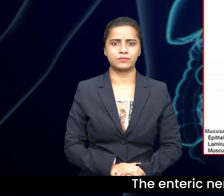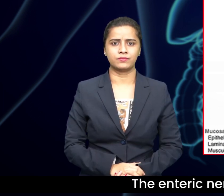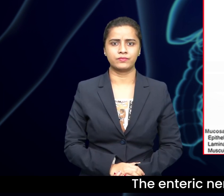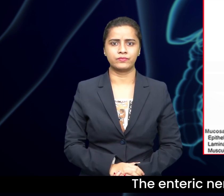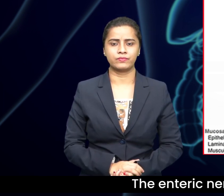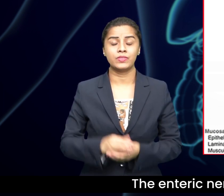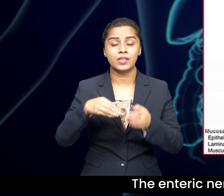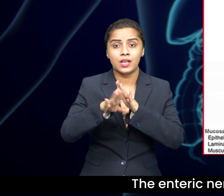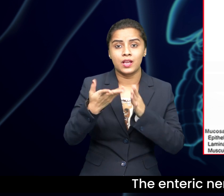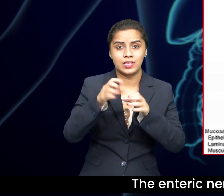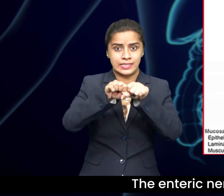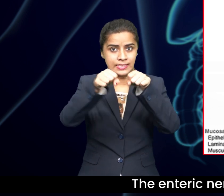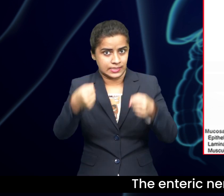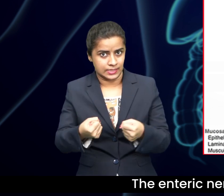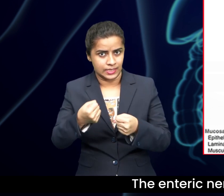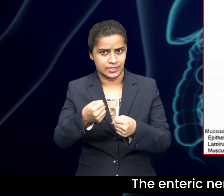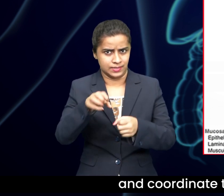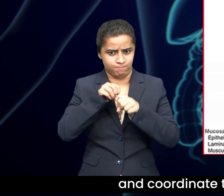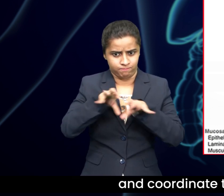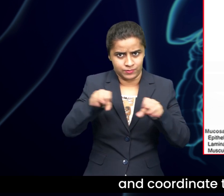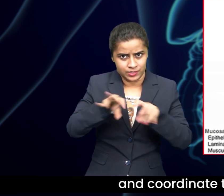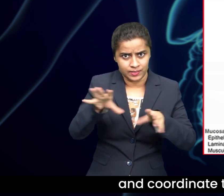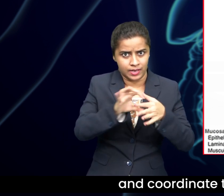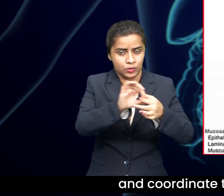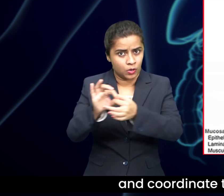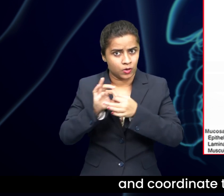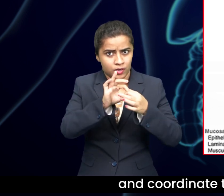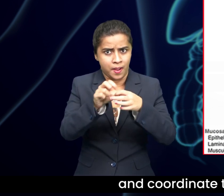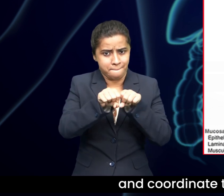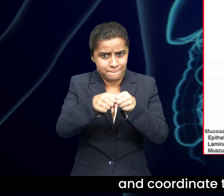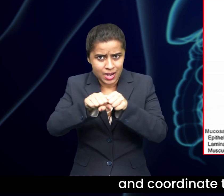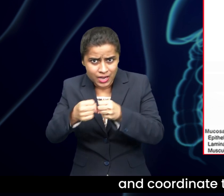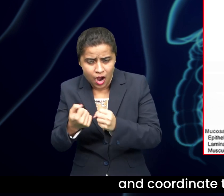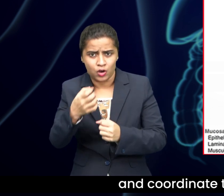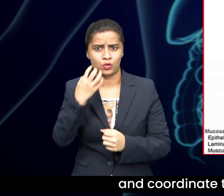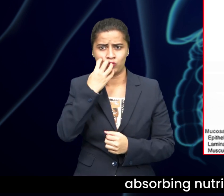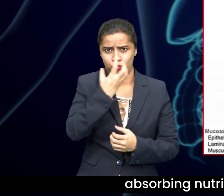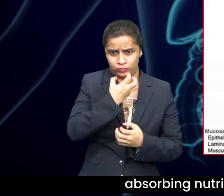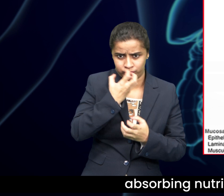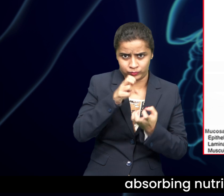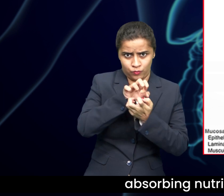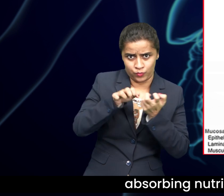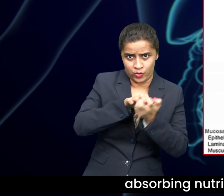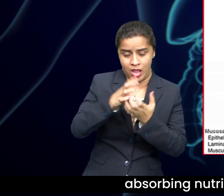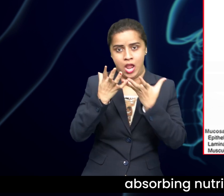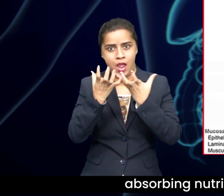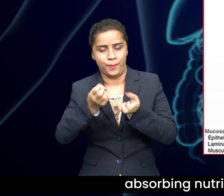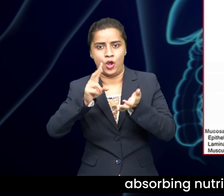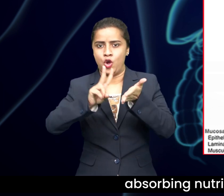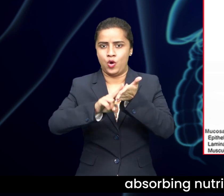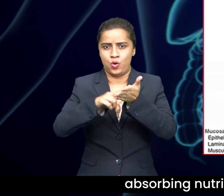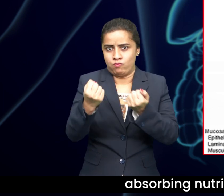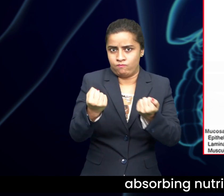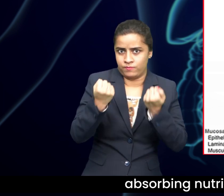The enteric nervous system stimulates and coordinates the breaking down of food, absorbing nutrients